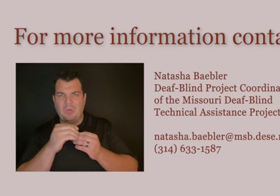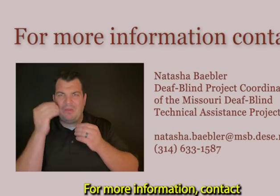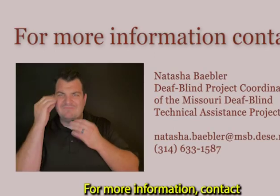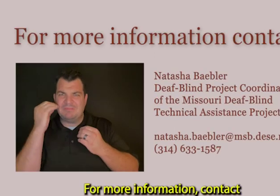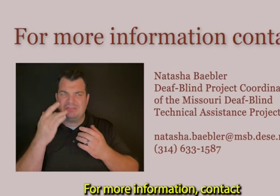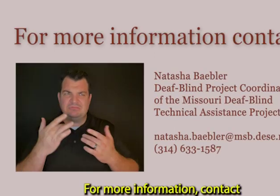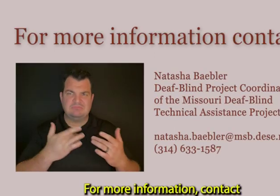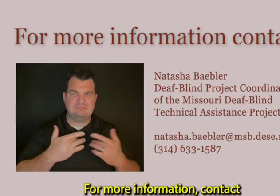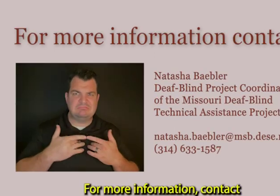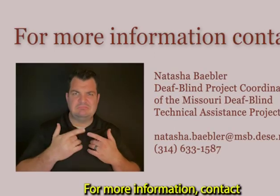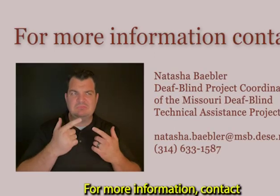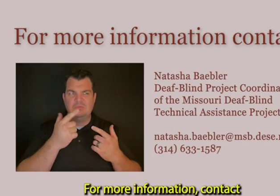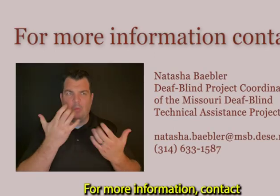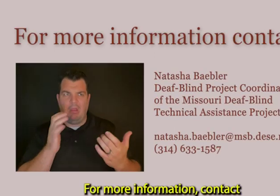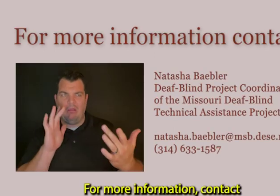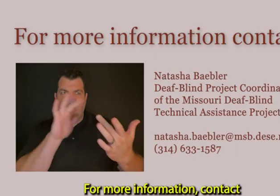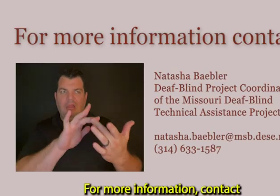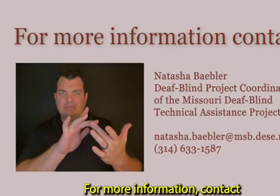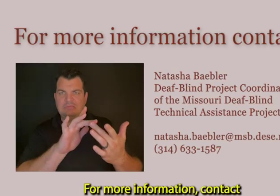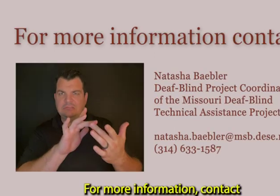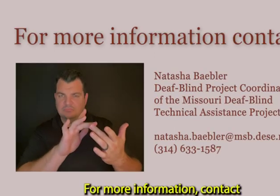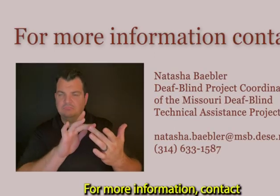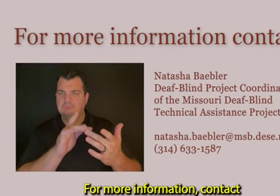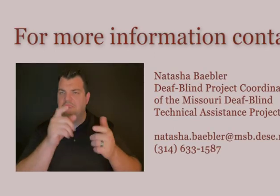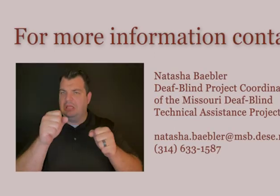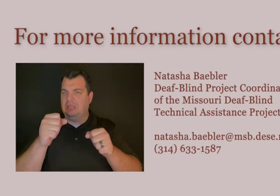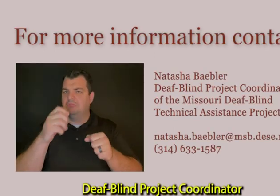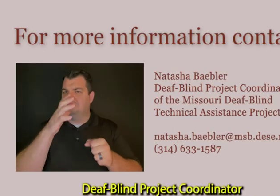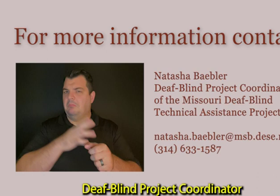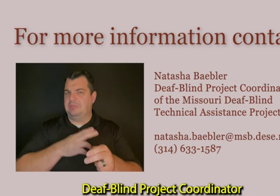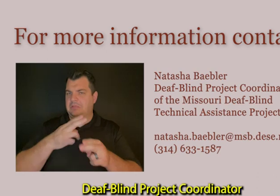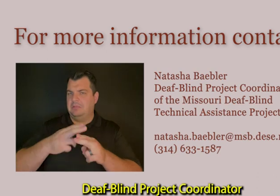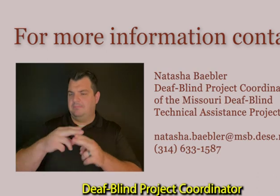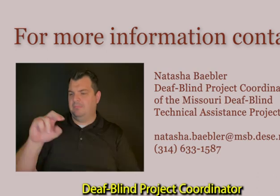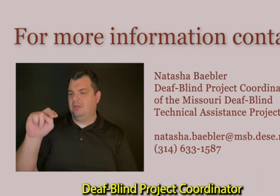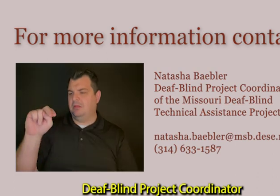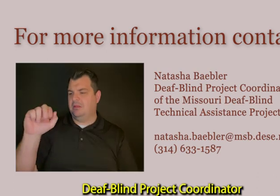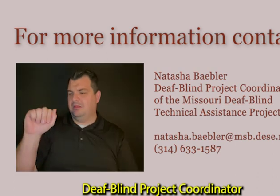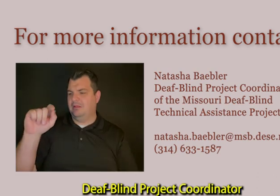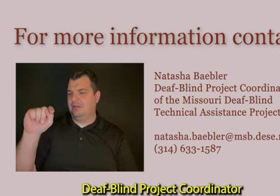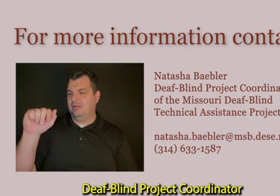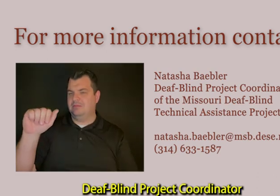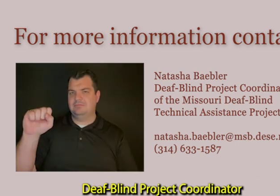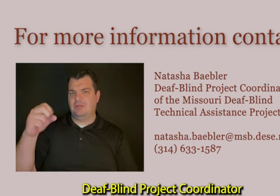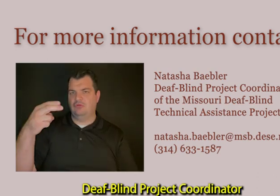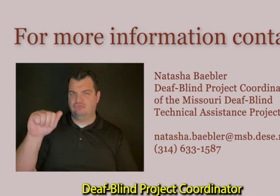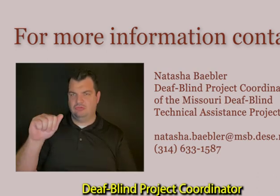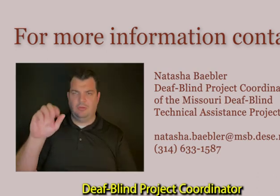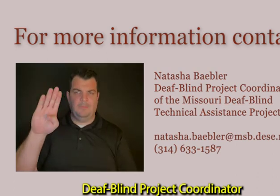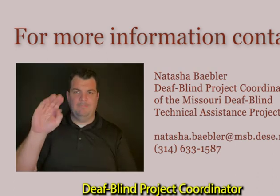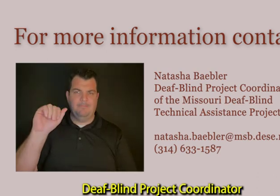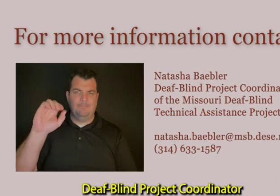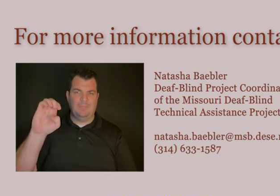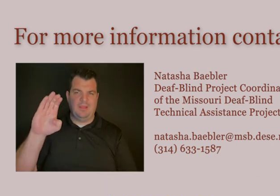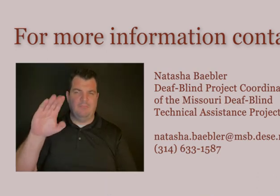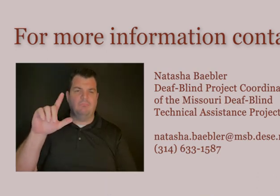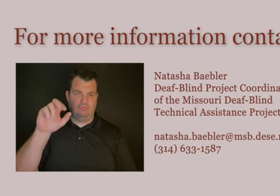For more information, contact Natasha Babler, Deafblind Project Coordinator of the Missouri Deafblind Technical Assistance